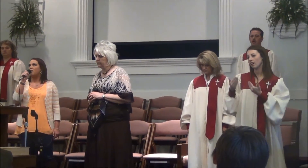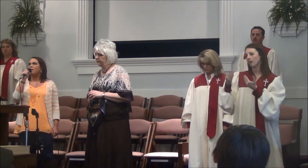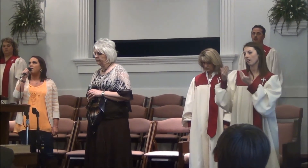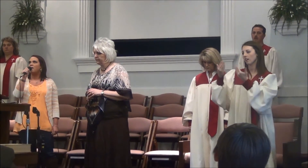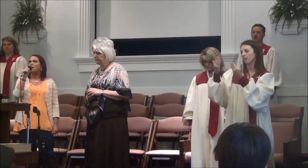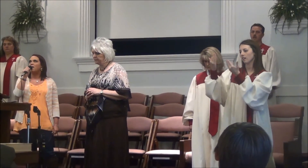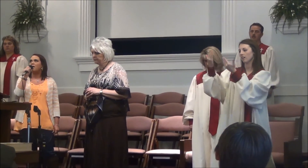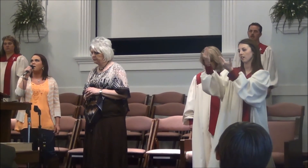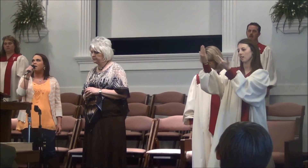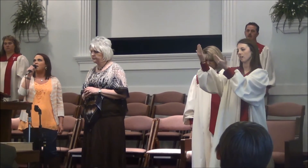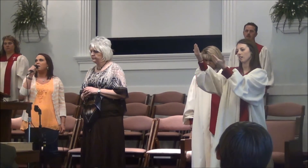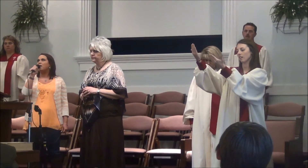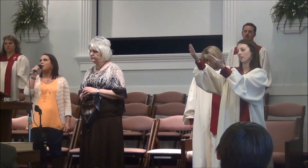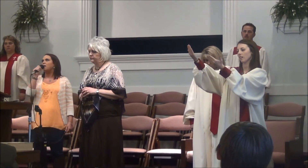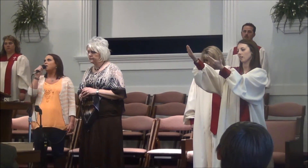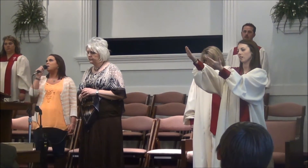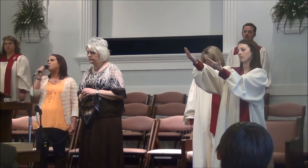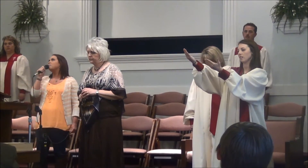gave,